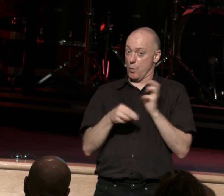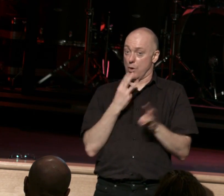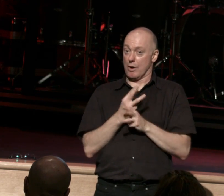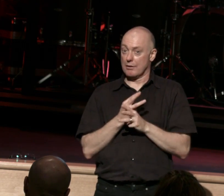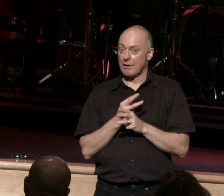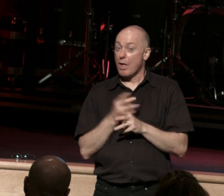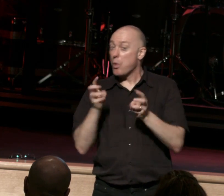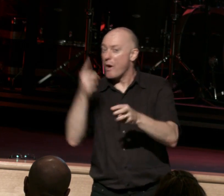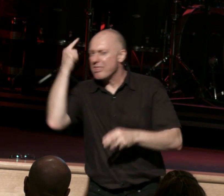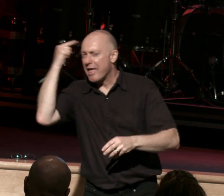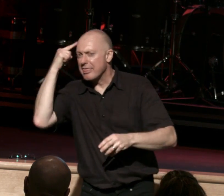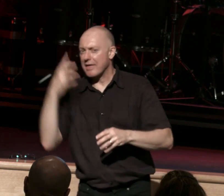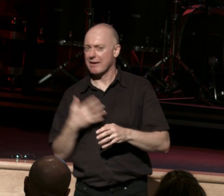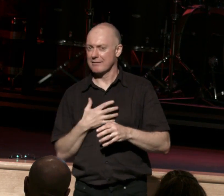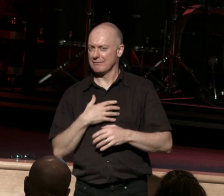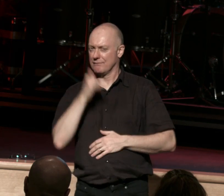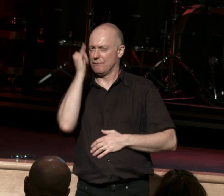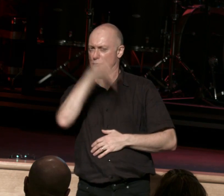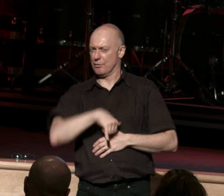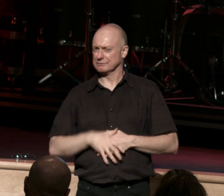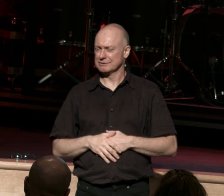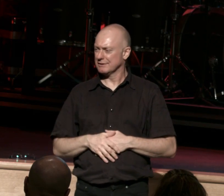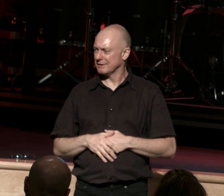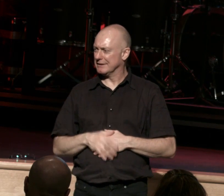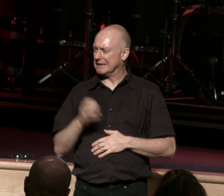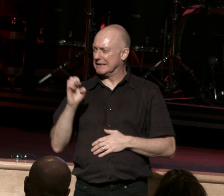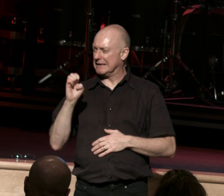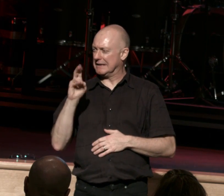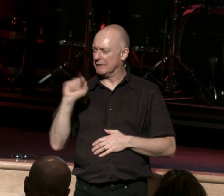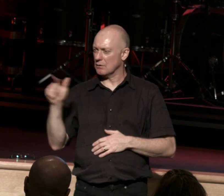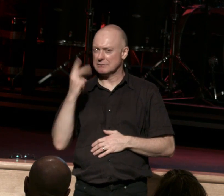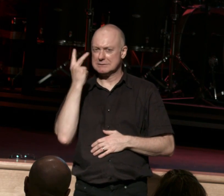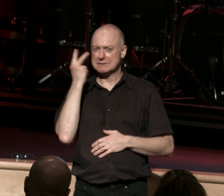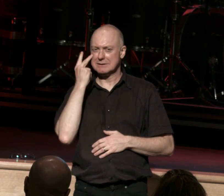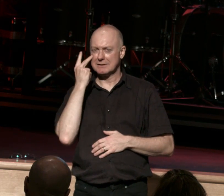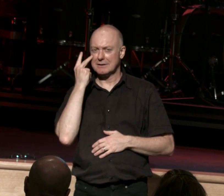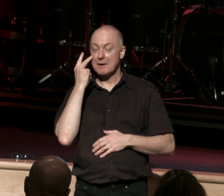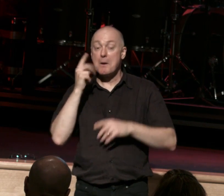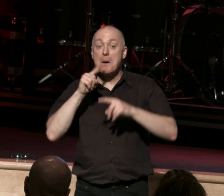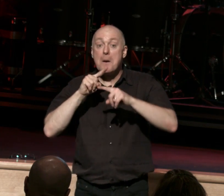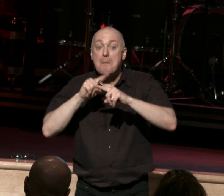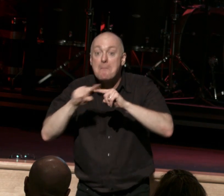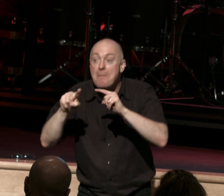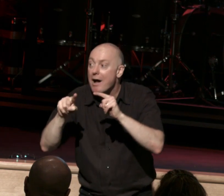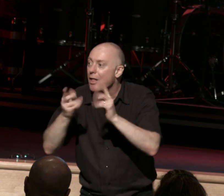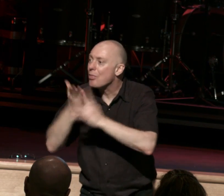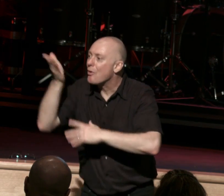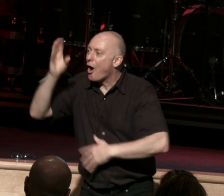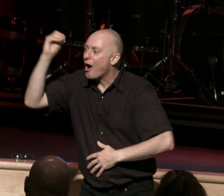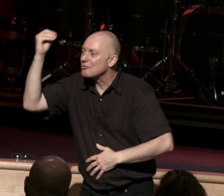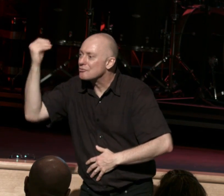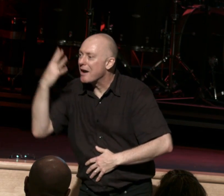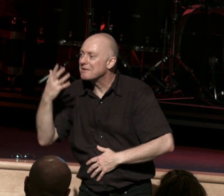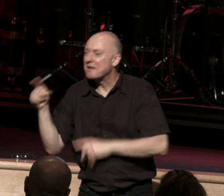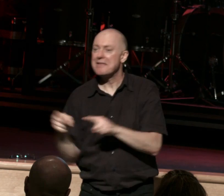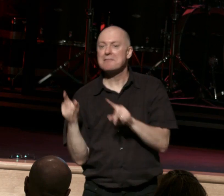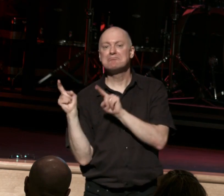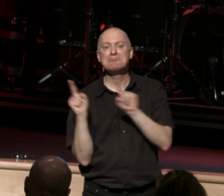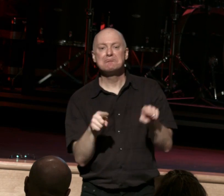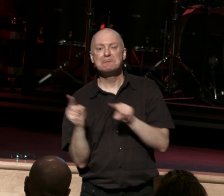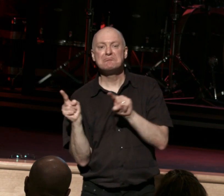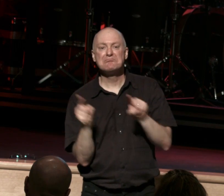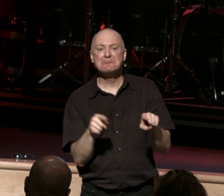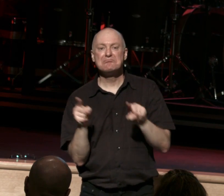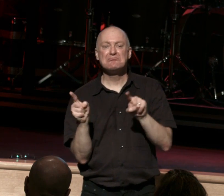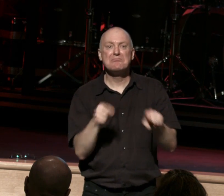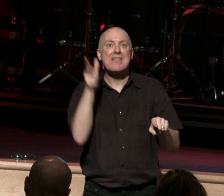God wants. Their thinking patterns are filled with foolishness or just evil. But by God's grace, they remain here